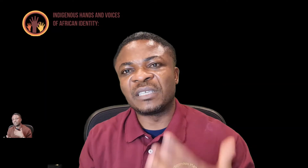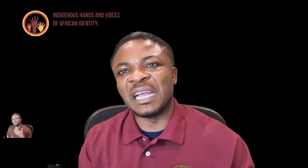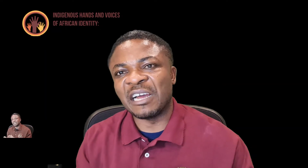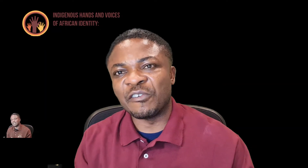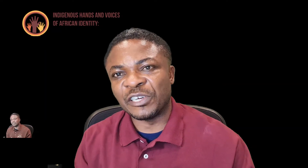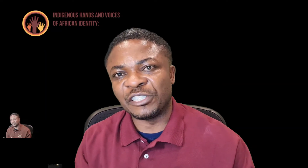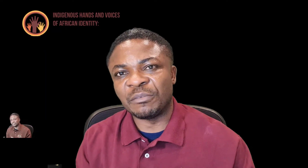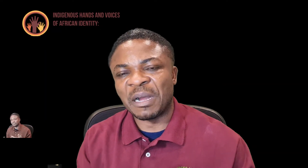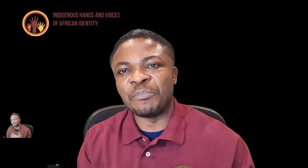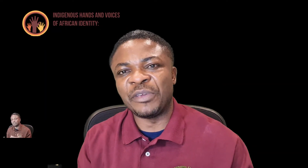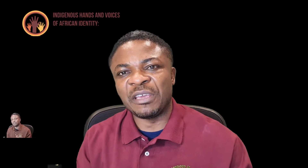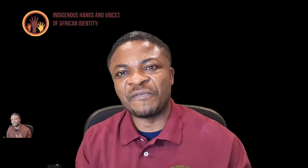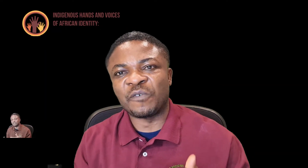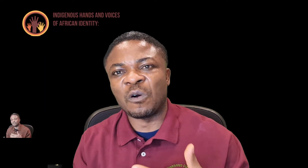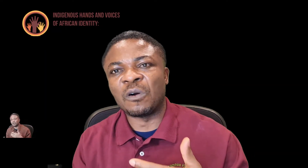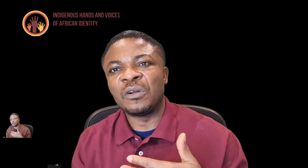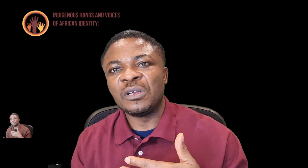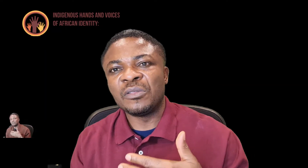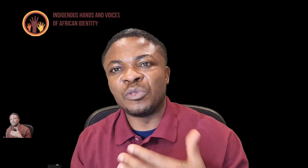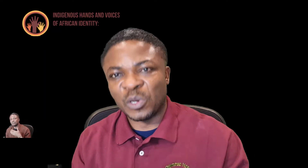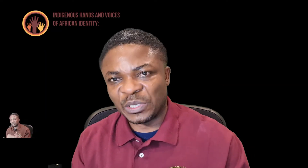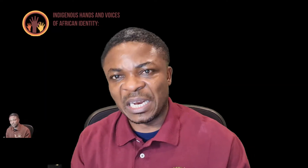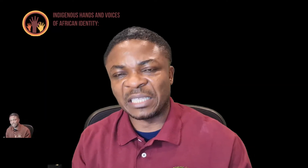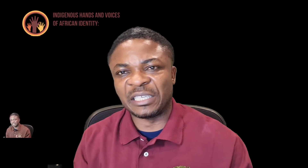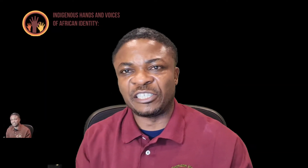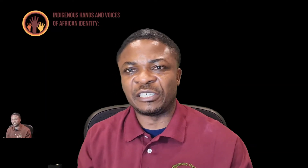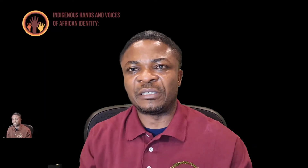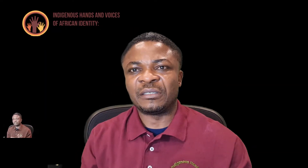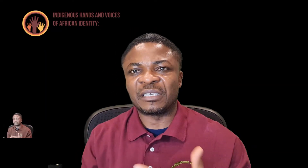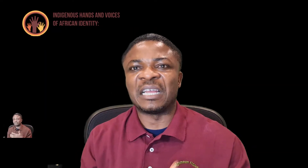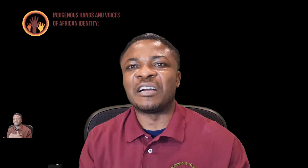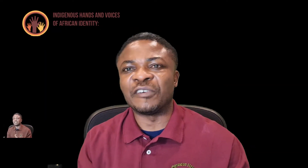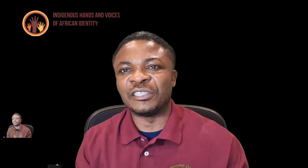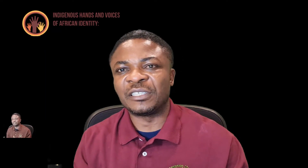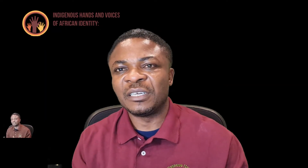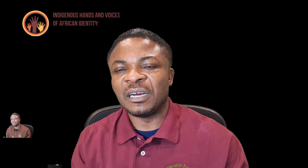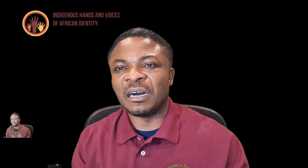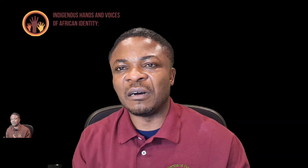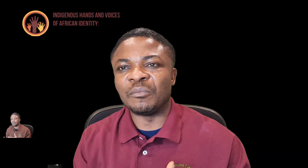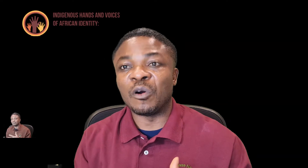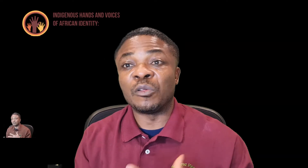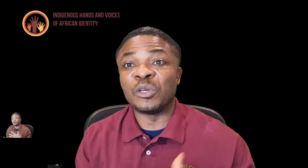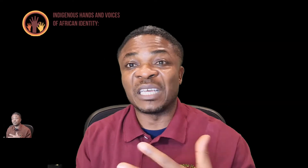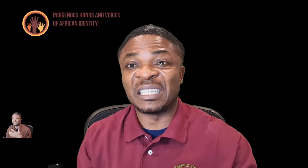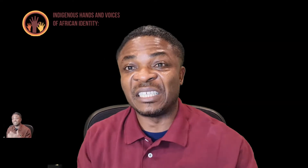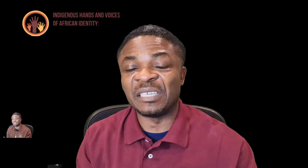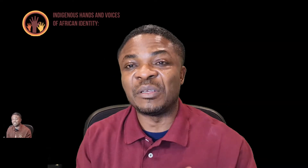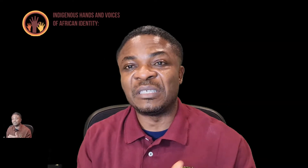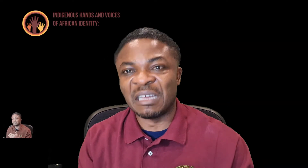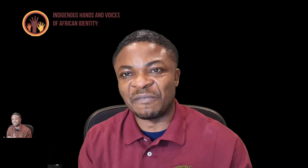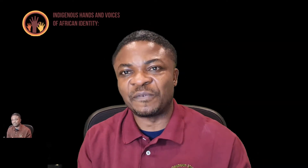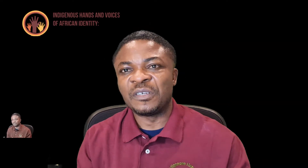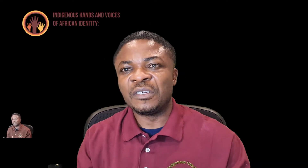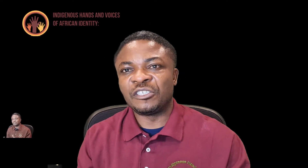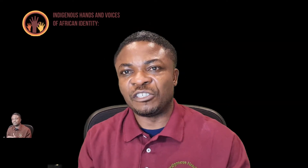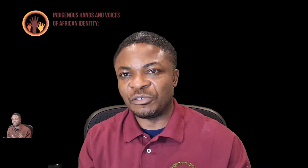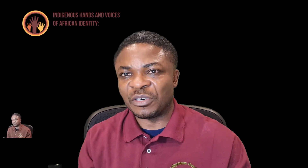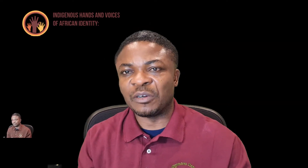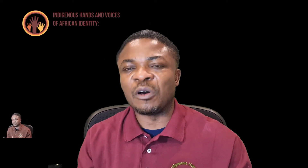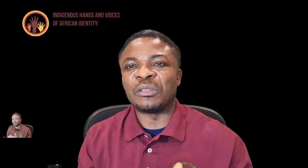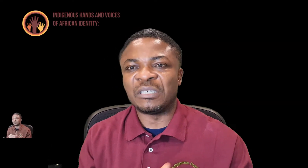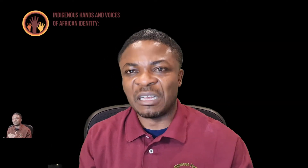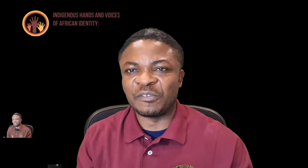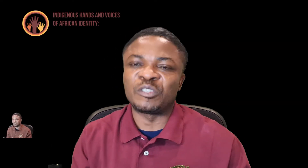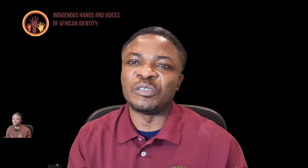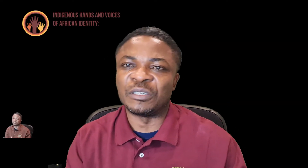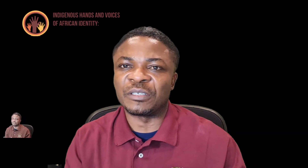with sign language might be for those that are teaching sign language or those that are teaching the deaf children